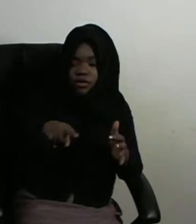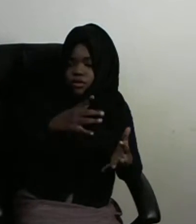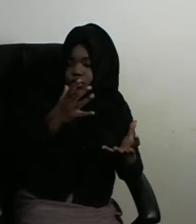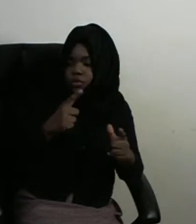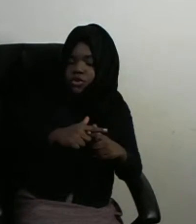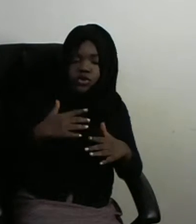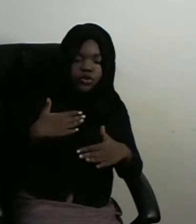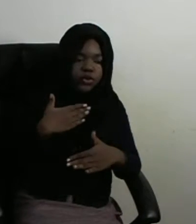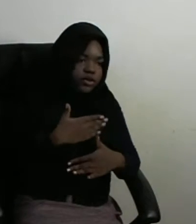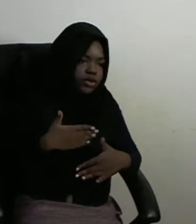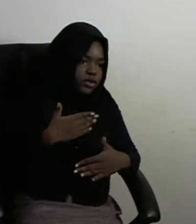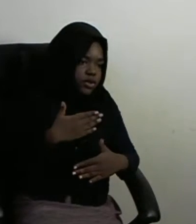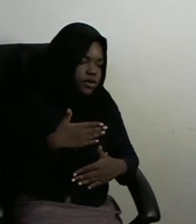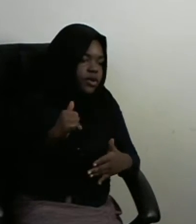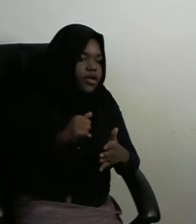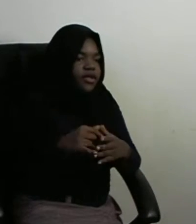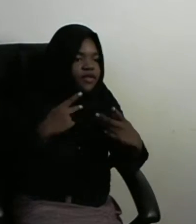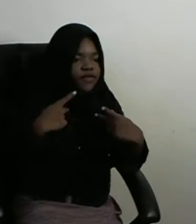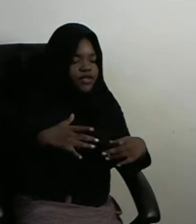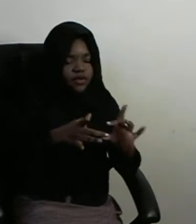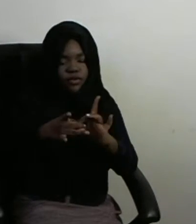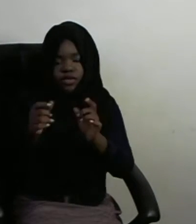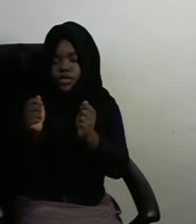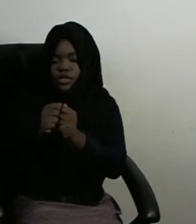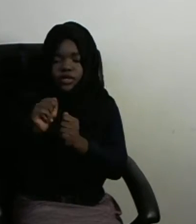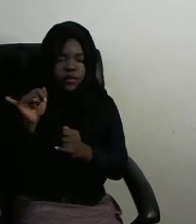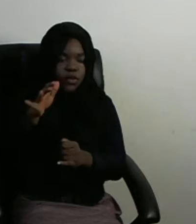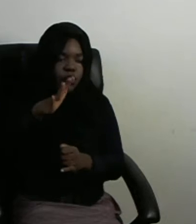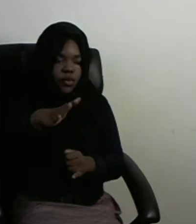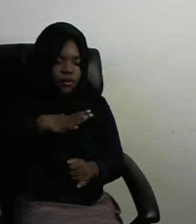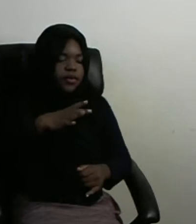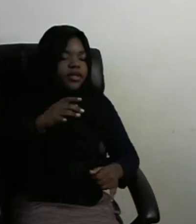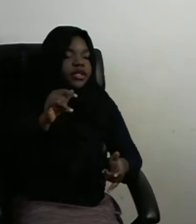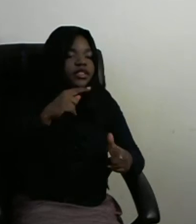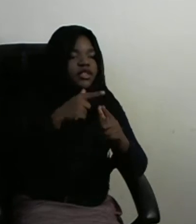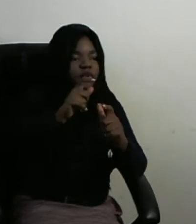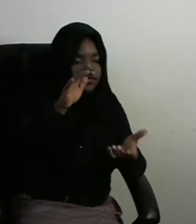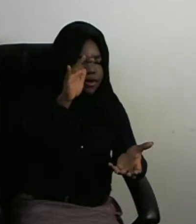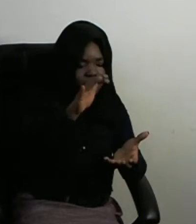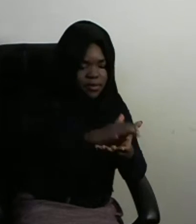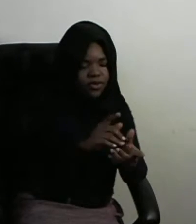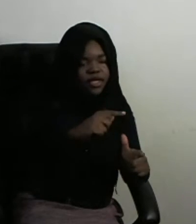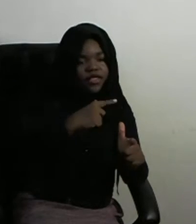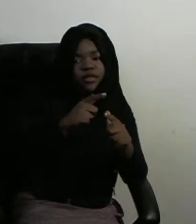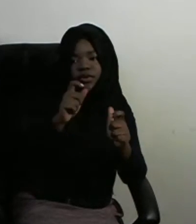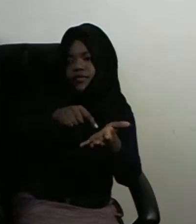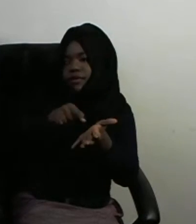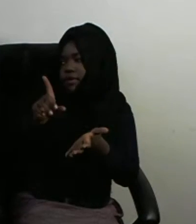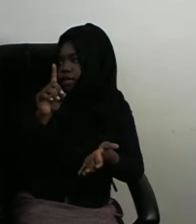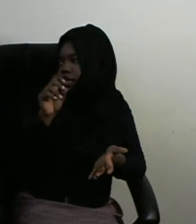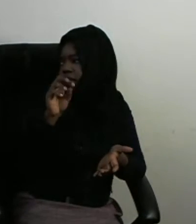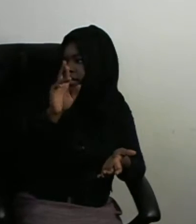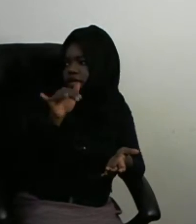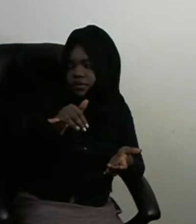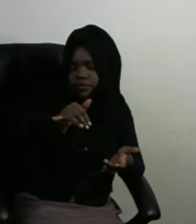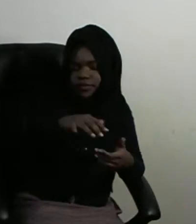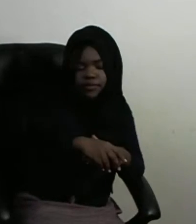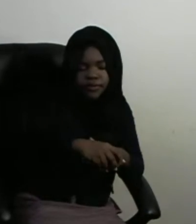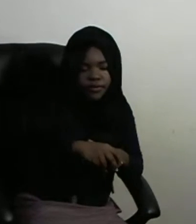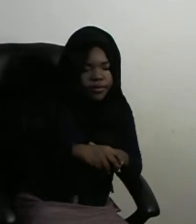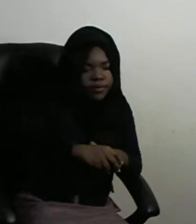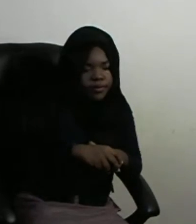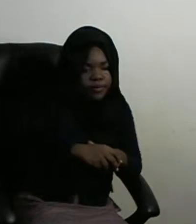to enjoy a physical relationship with this woman, marry her and pay her the dower.